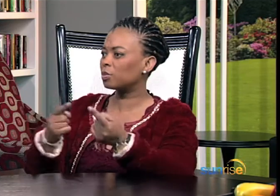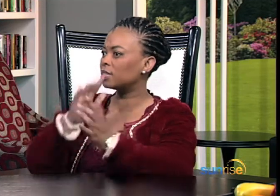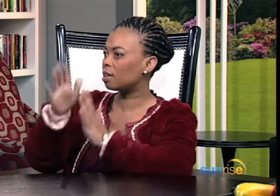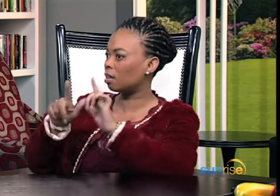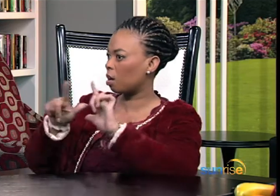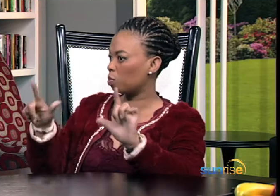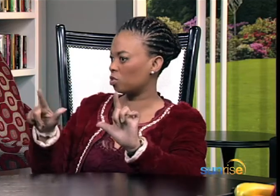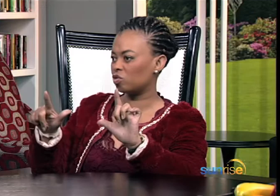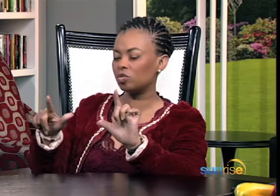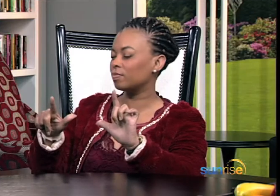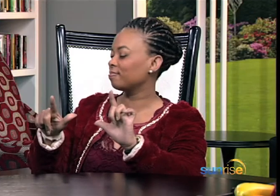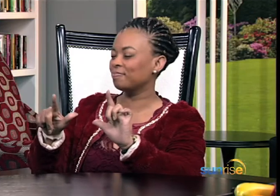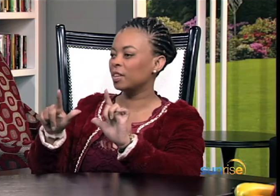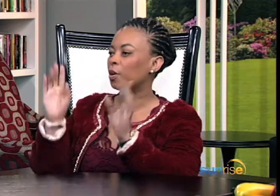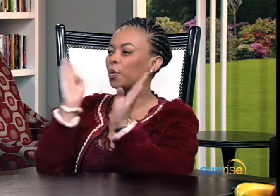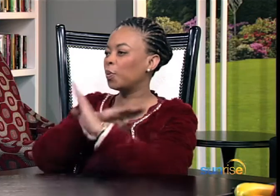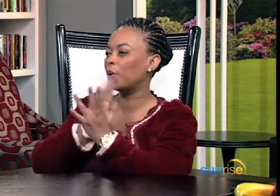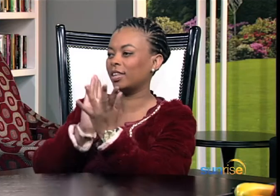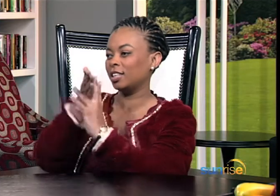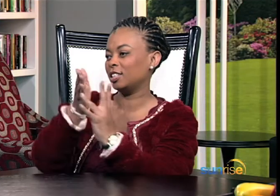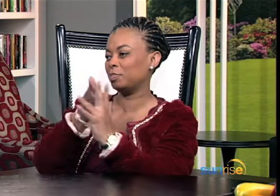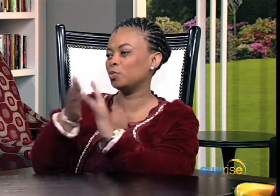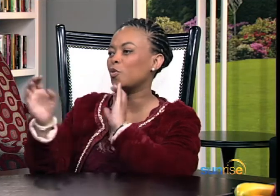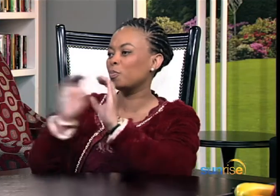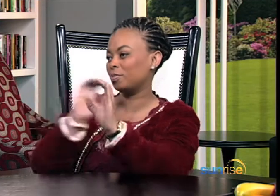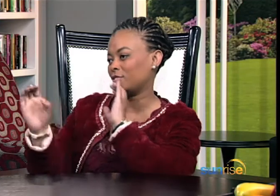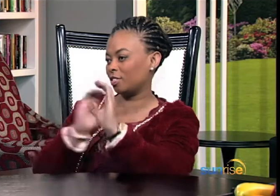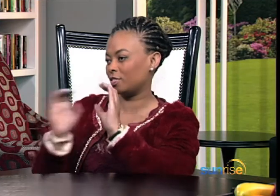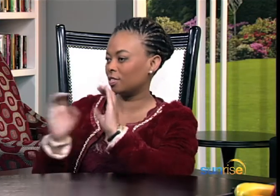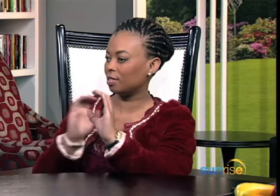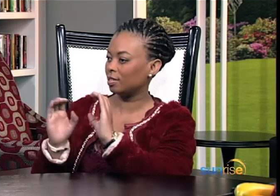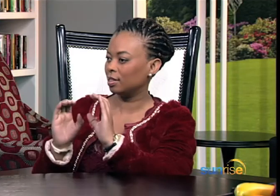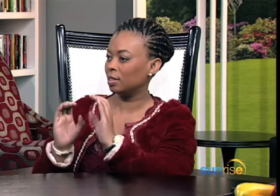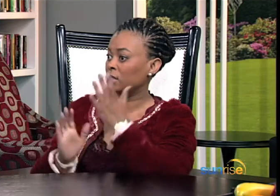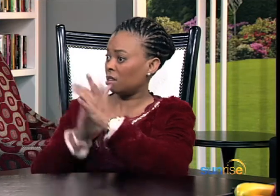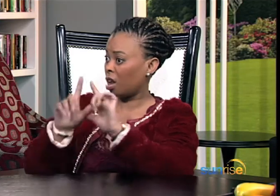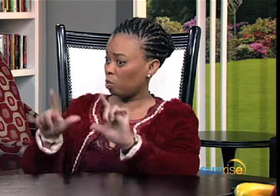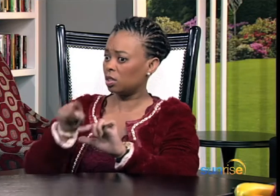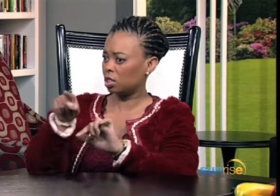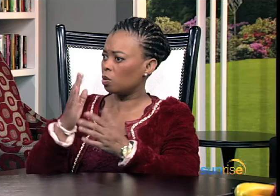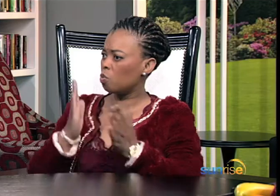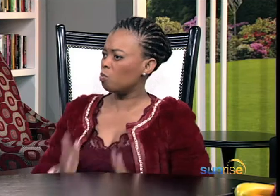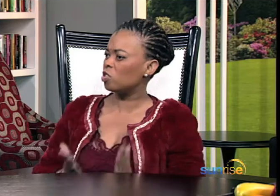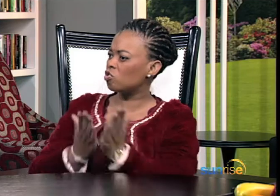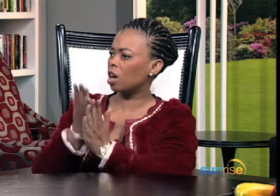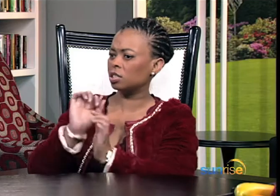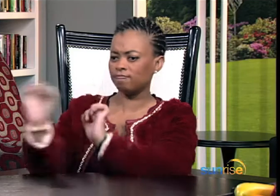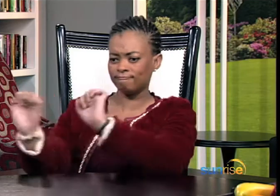community it's going to be a big celebration, because without South African Sign Language there is no communication for the